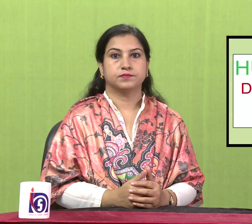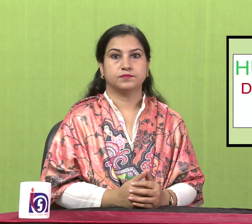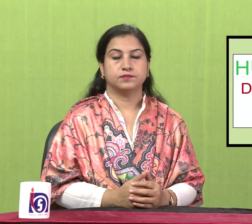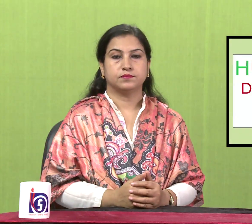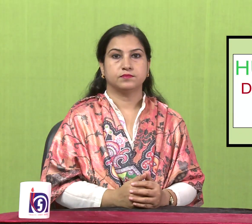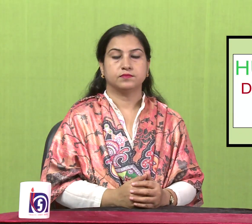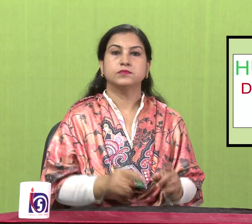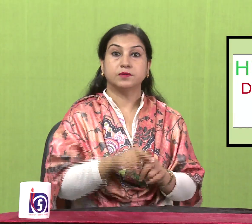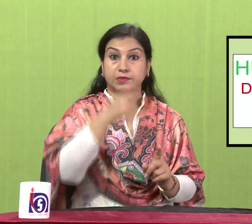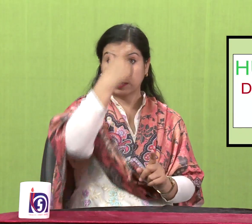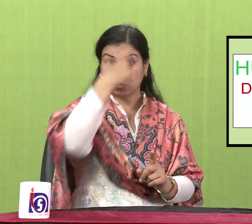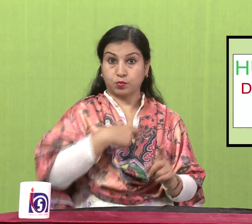human development,